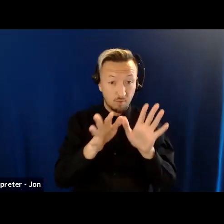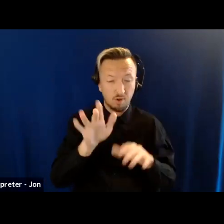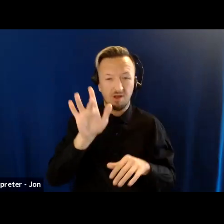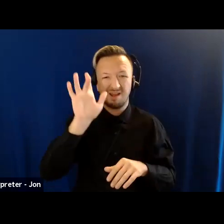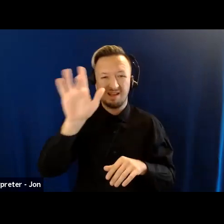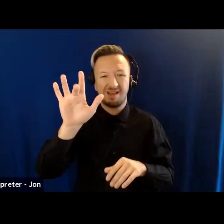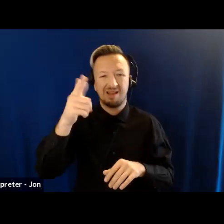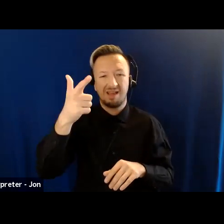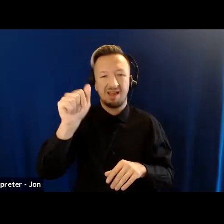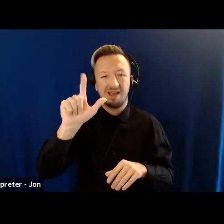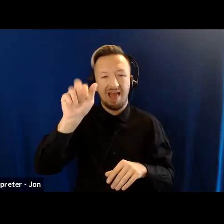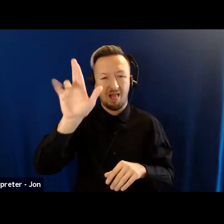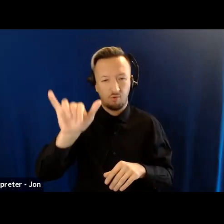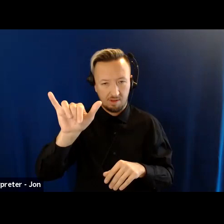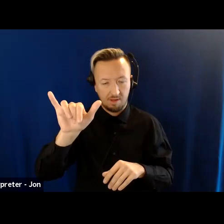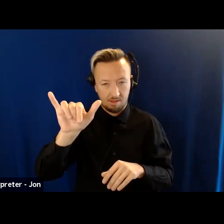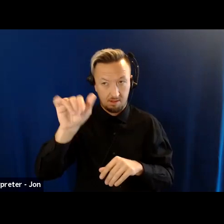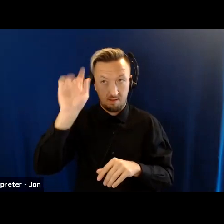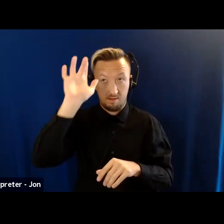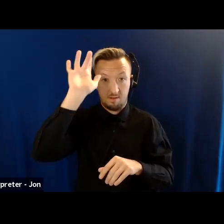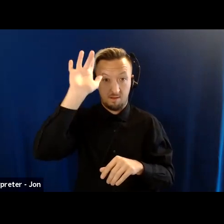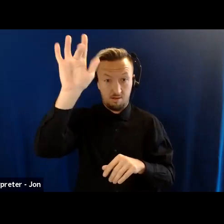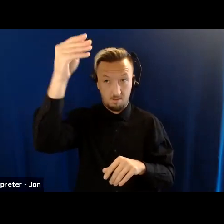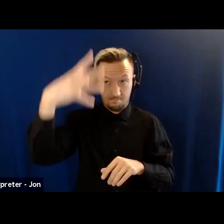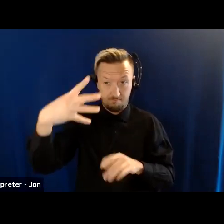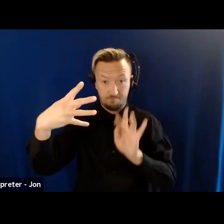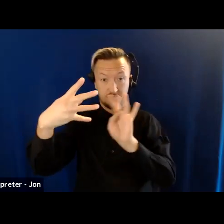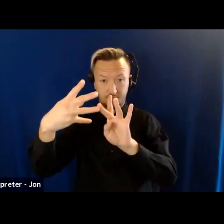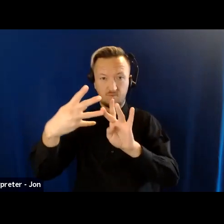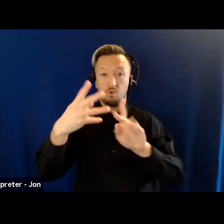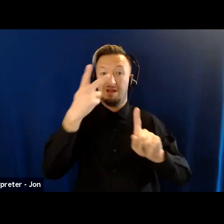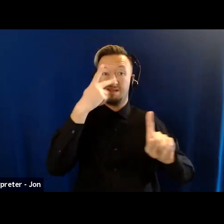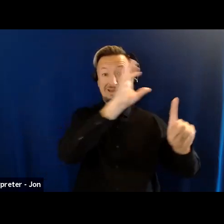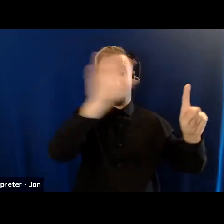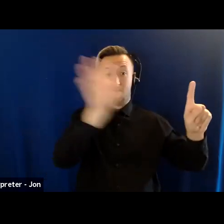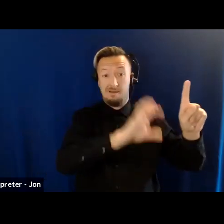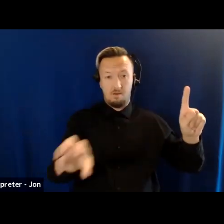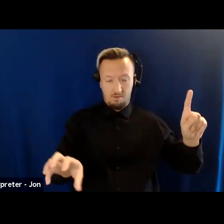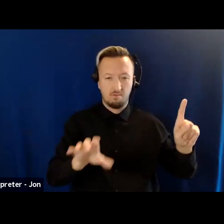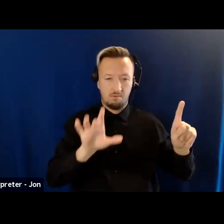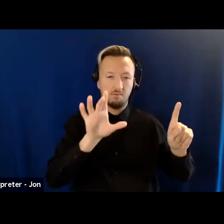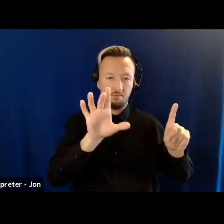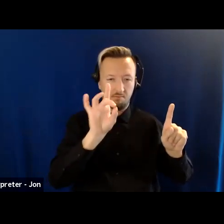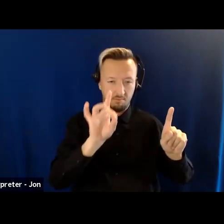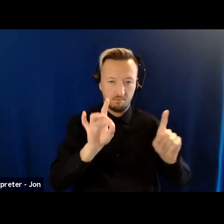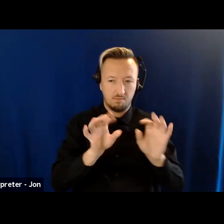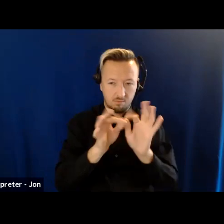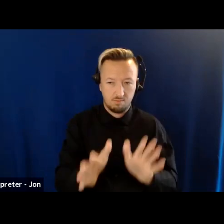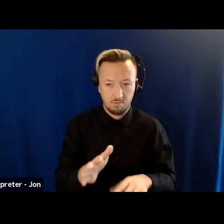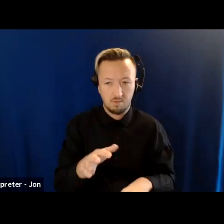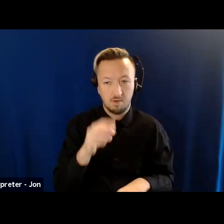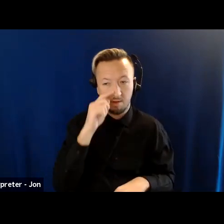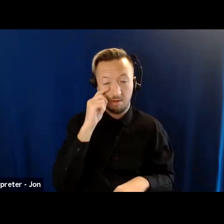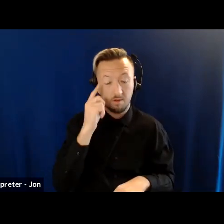view. That will allow you to see more than one person at a time. To join into the chat, please find